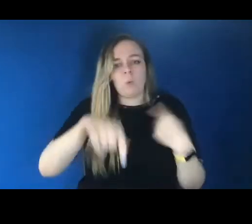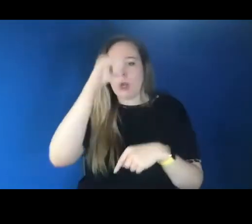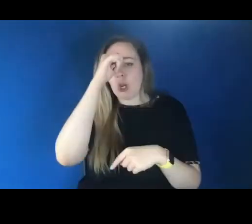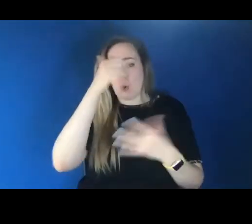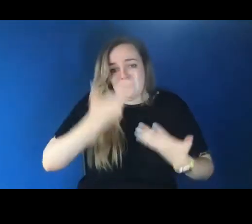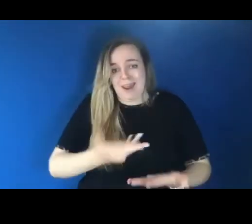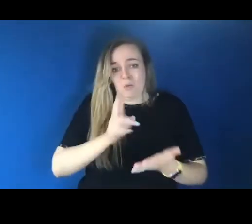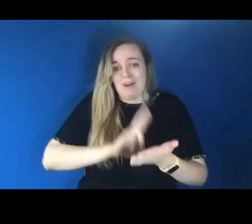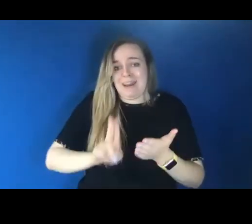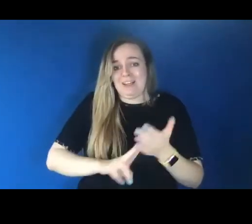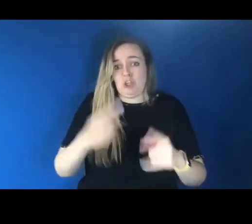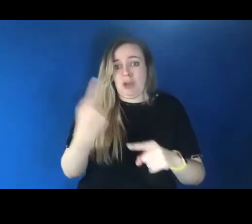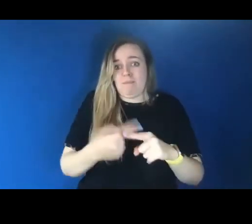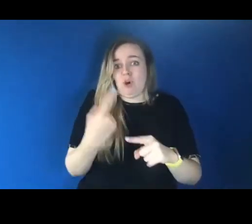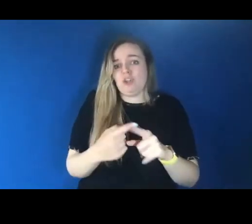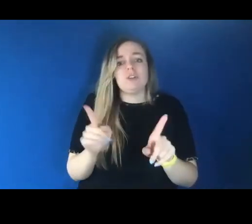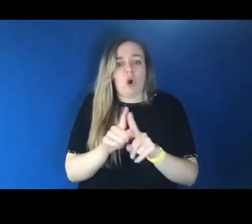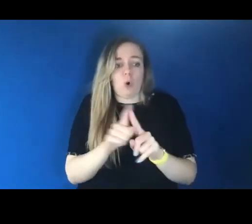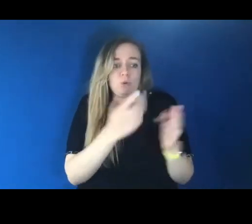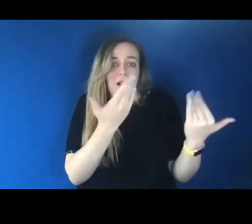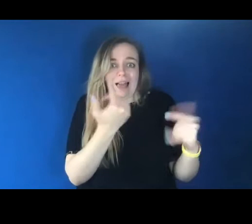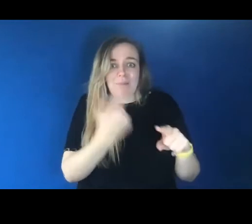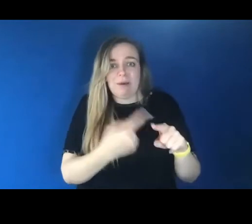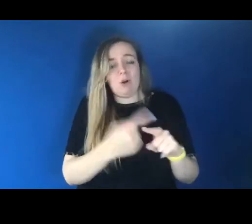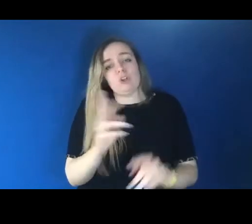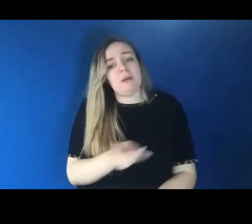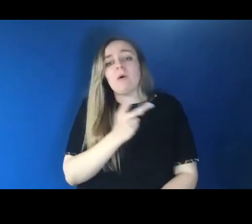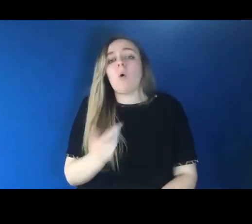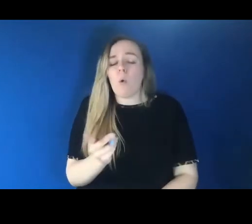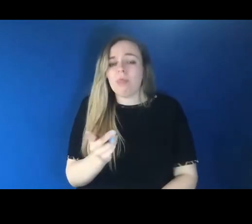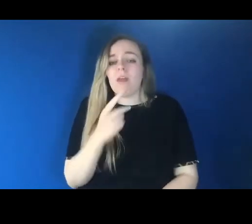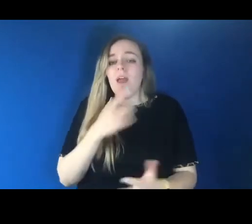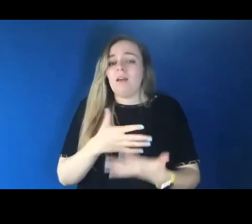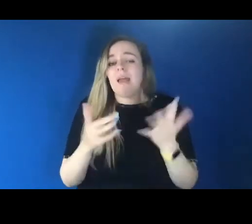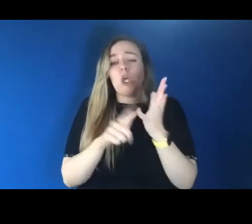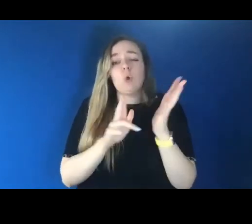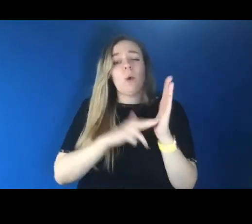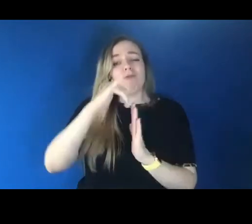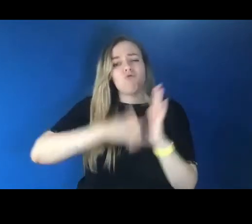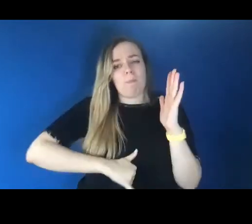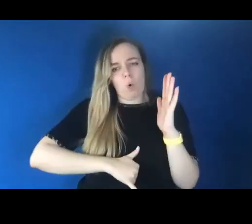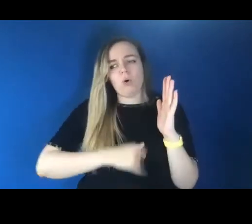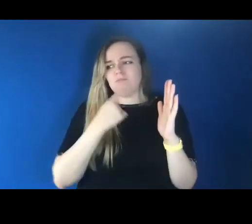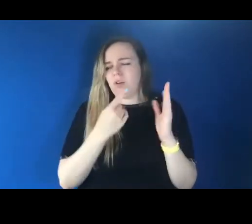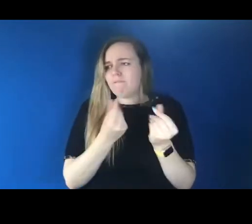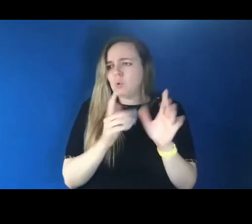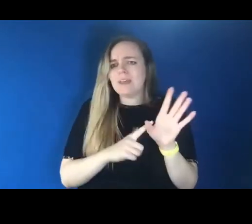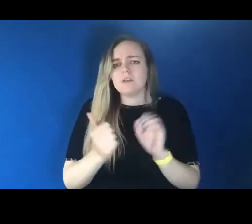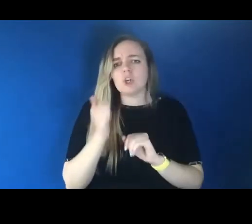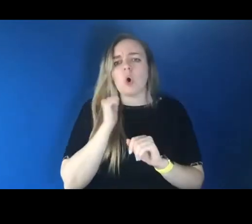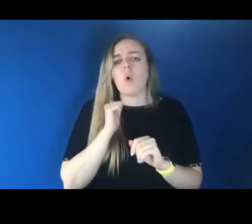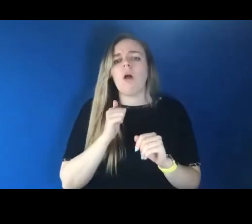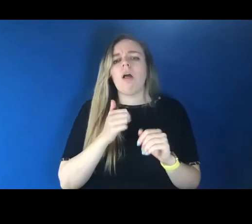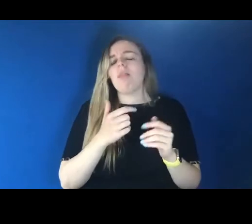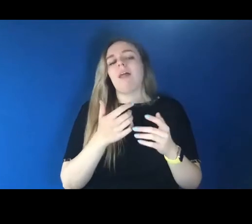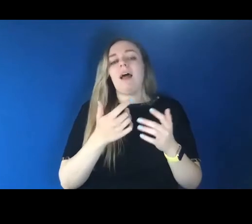emergency as well as a climate emergency. And a major UN report found just a couple of years ago that the rate of global